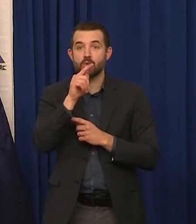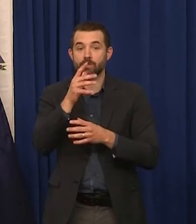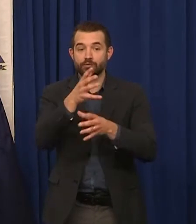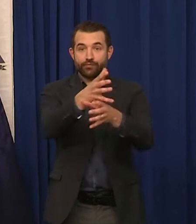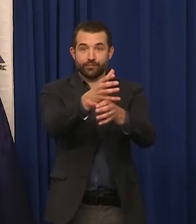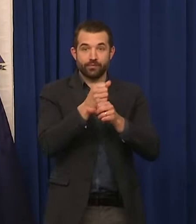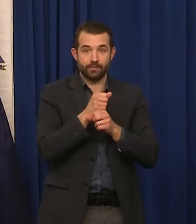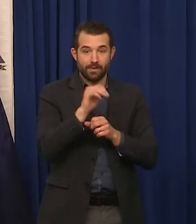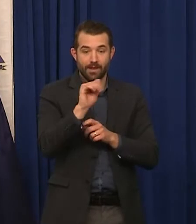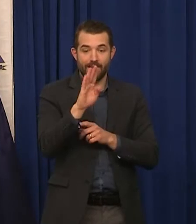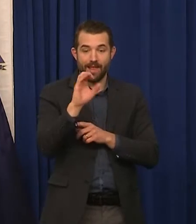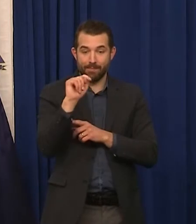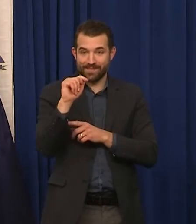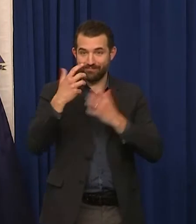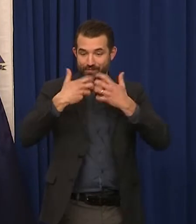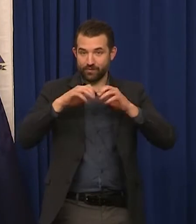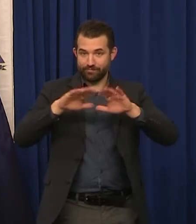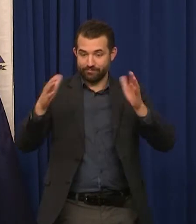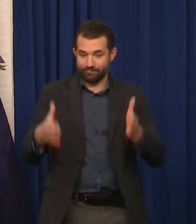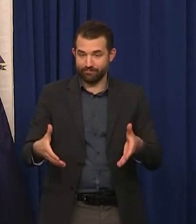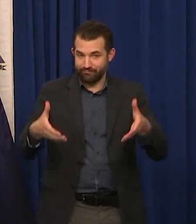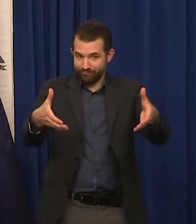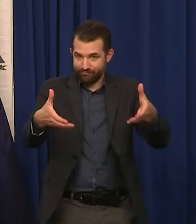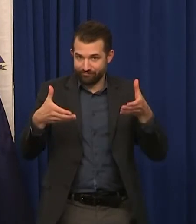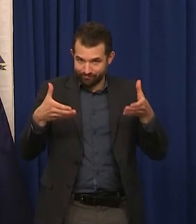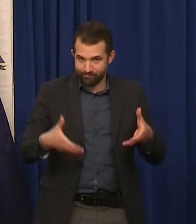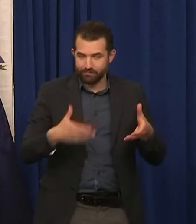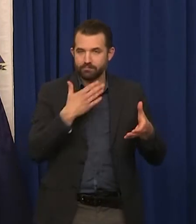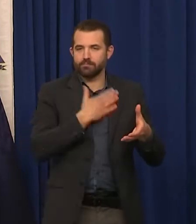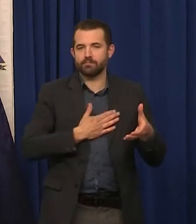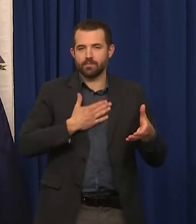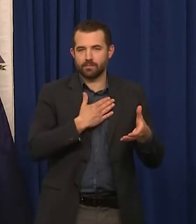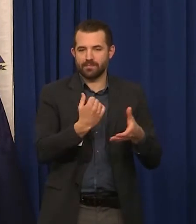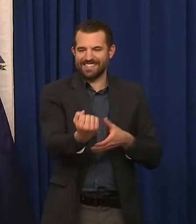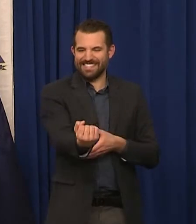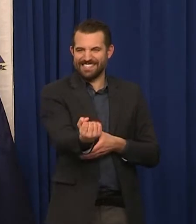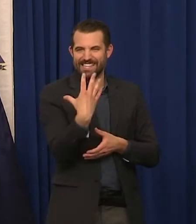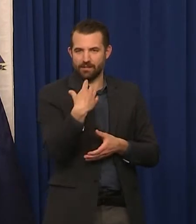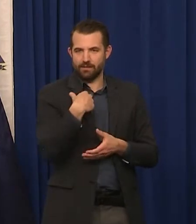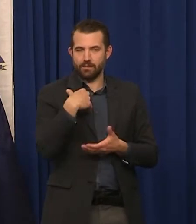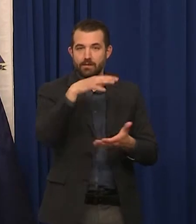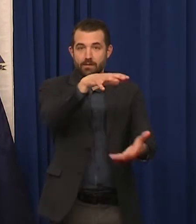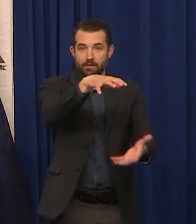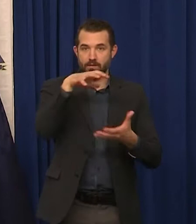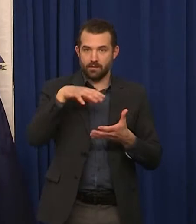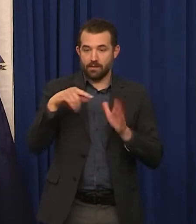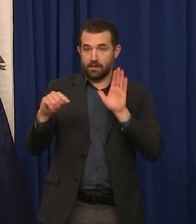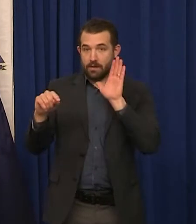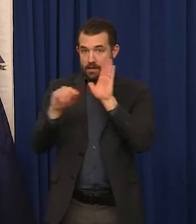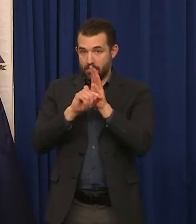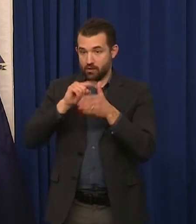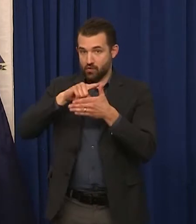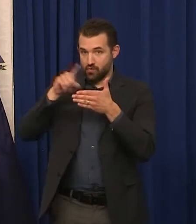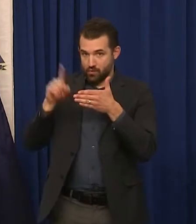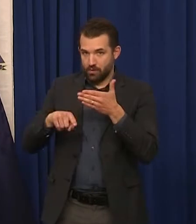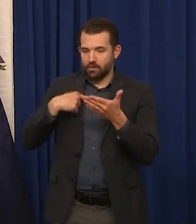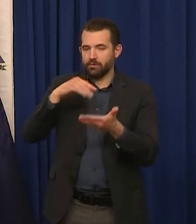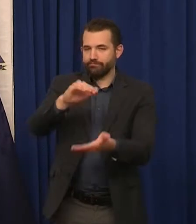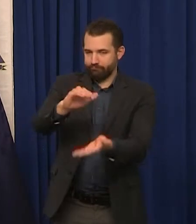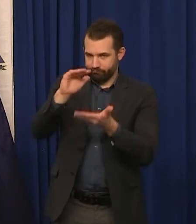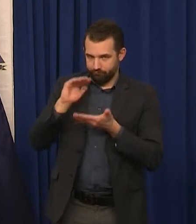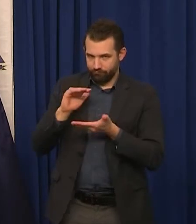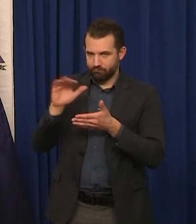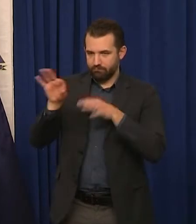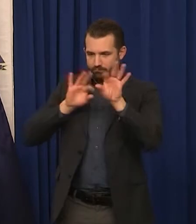Abbott machines in the state of Maine to send us a large batch of their negative results. Again, the positive